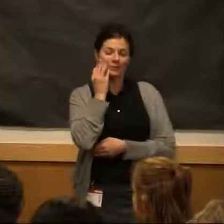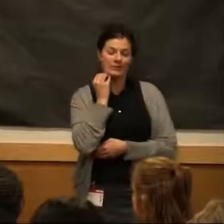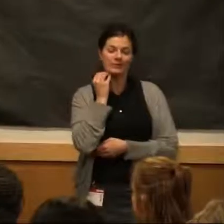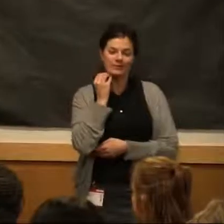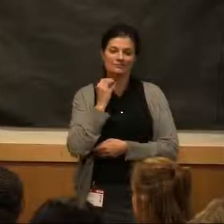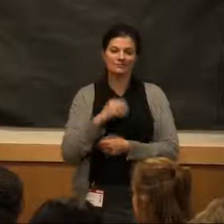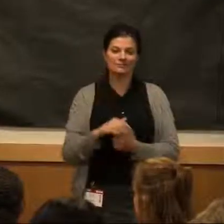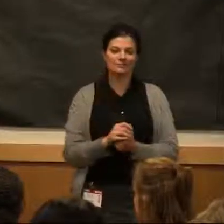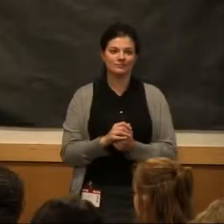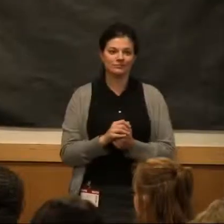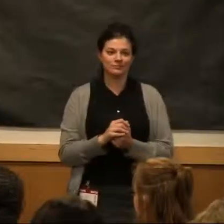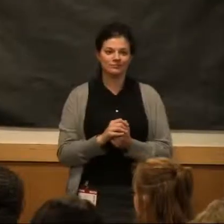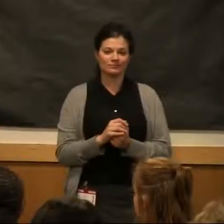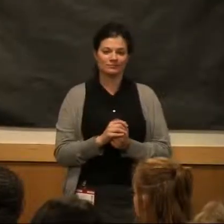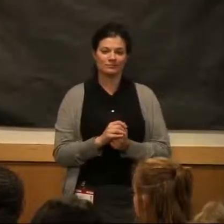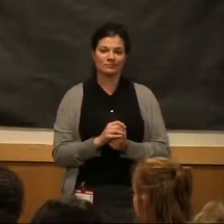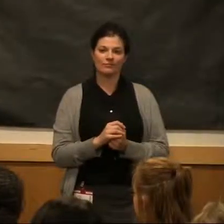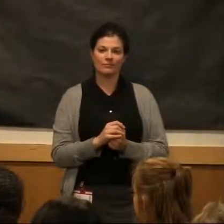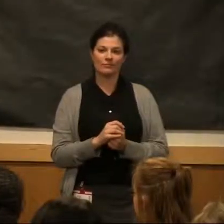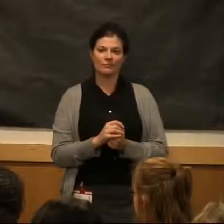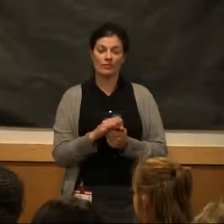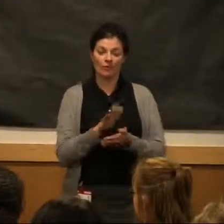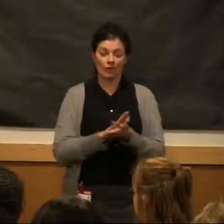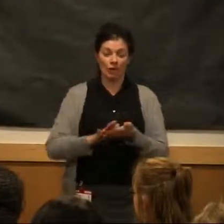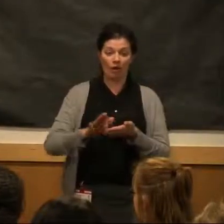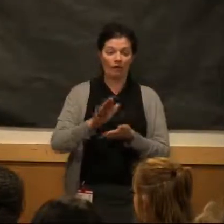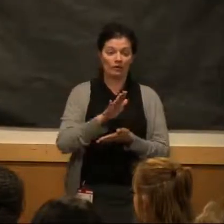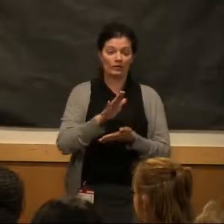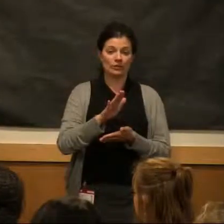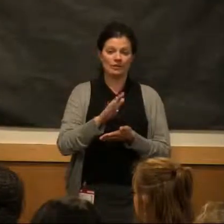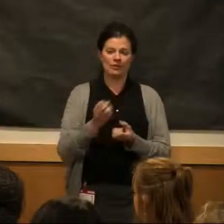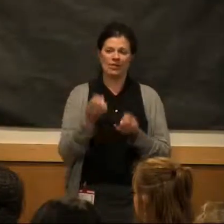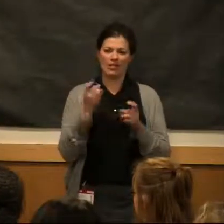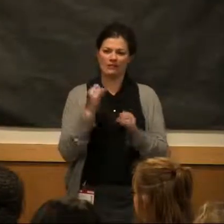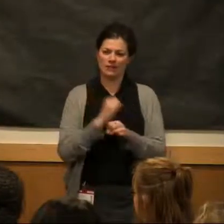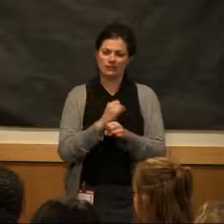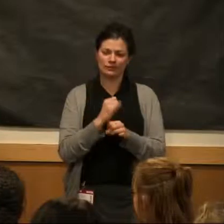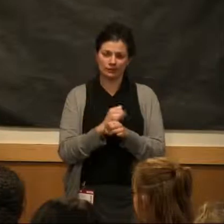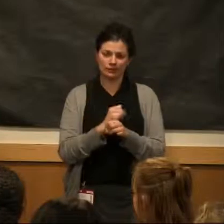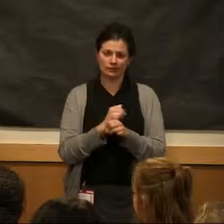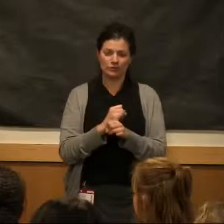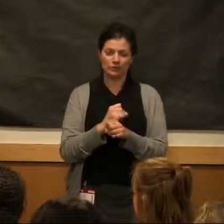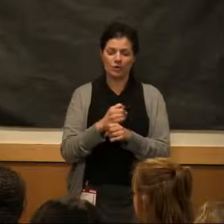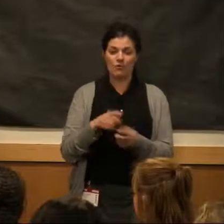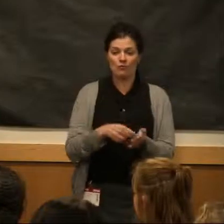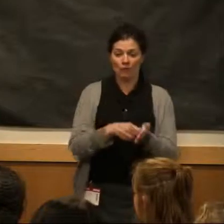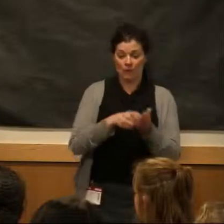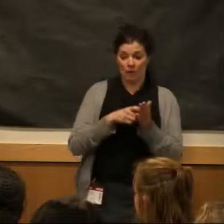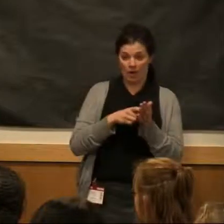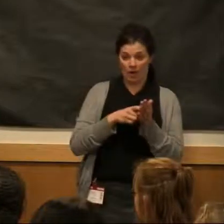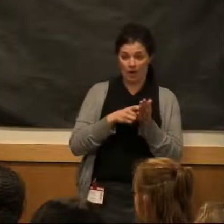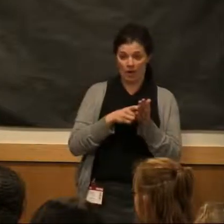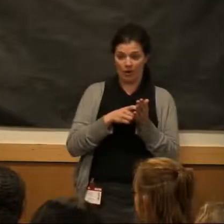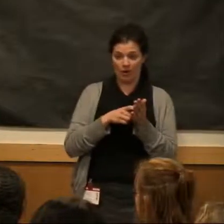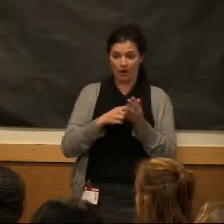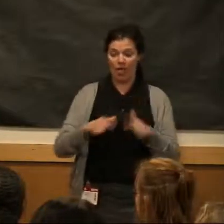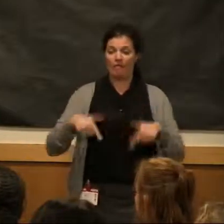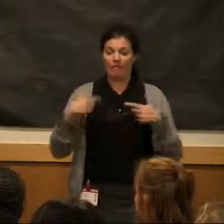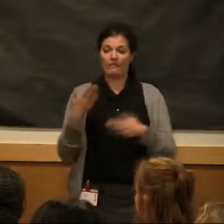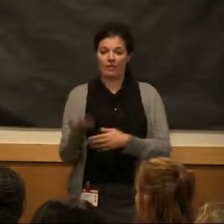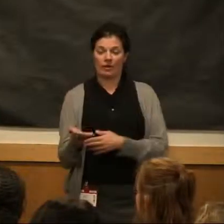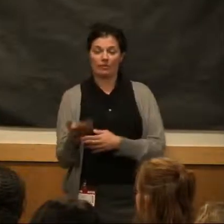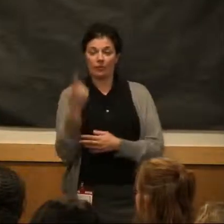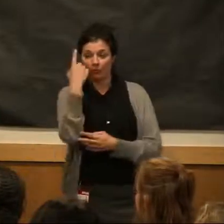At colleges, many institutions require a residential live-on requirement. So for